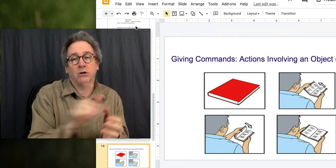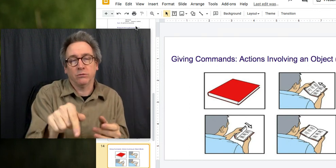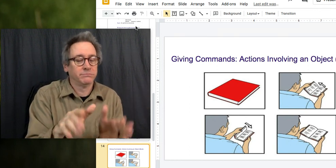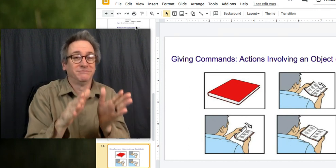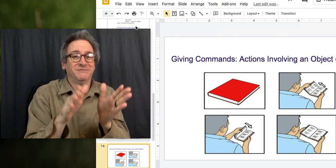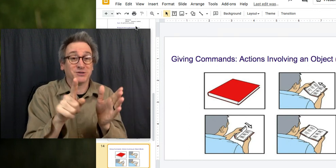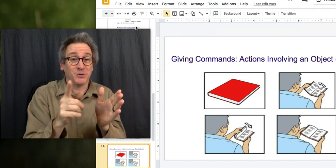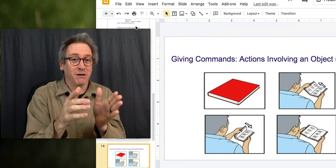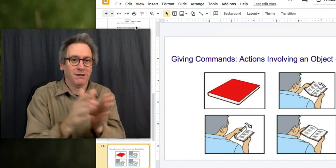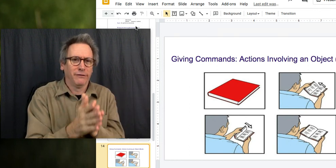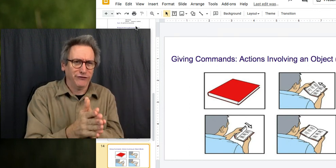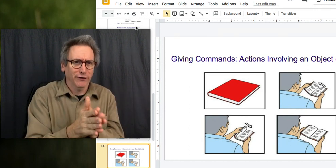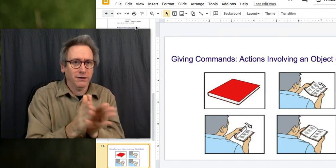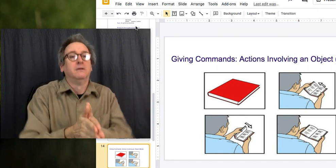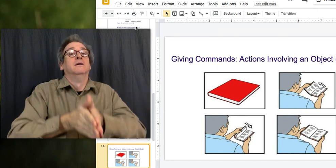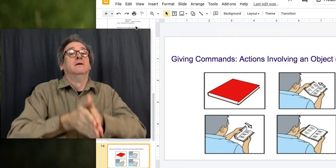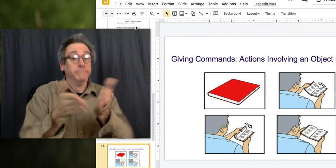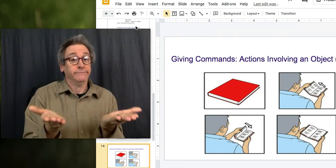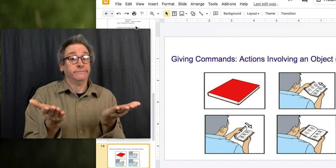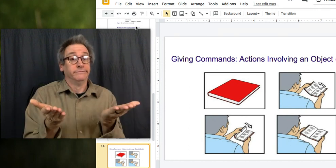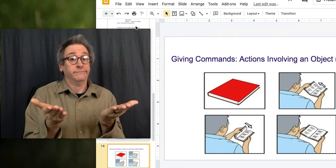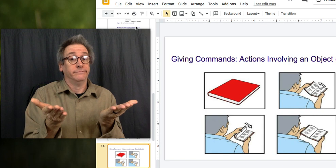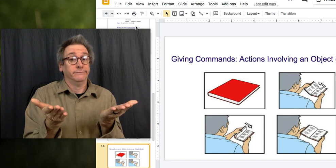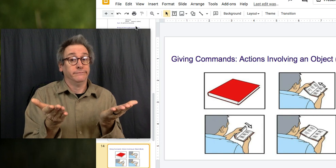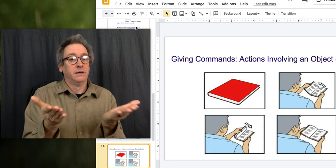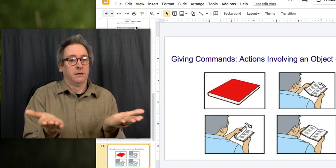Oh no, the first one. Duh.